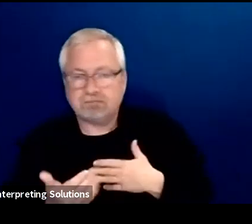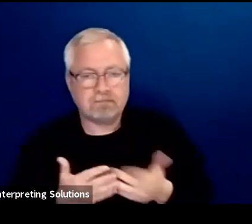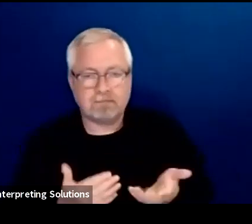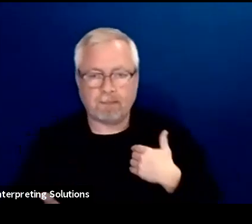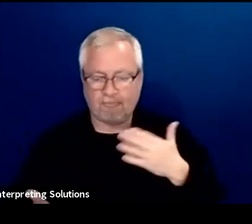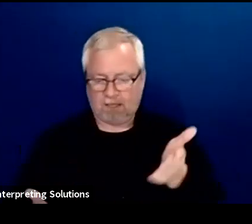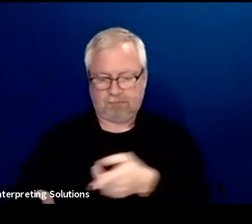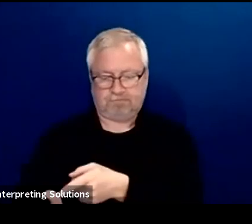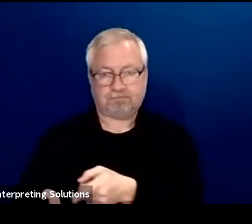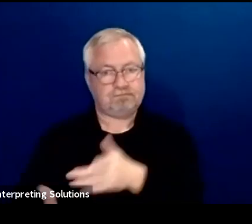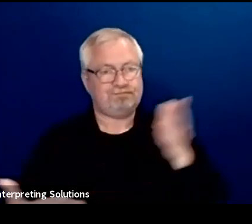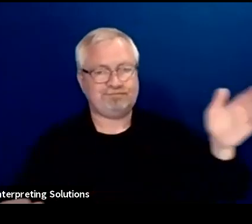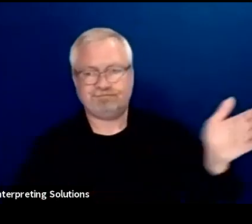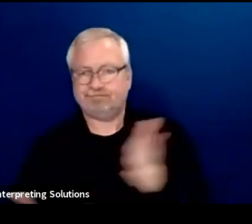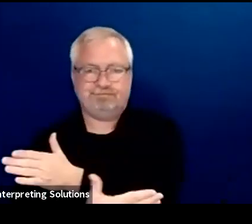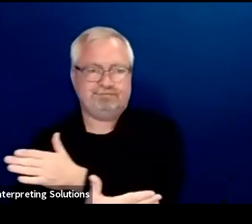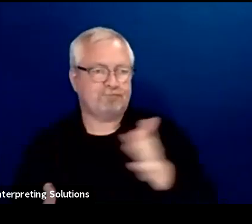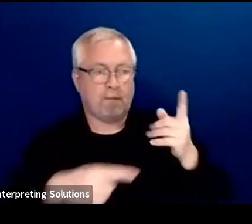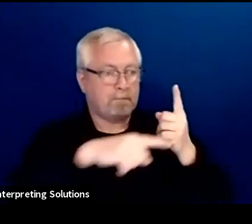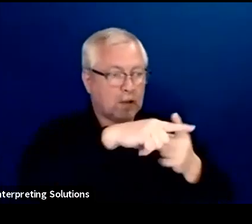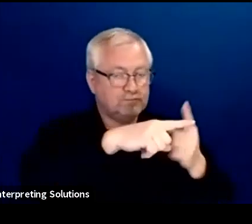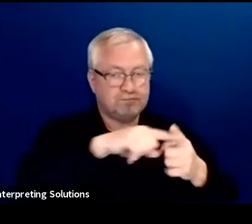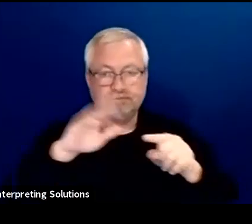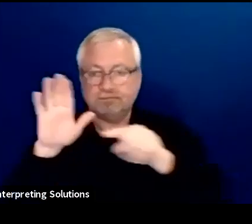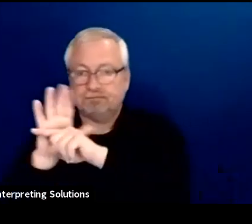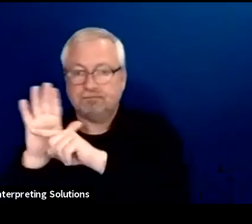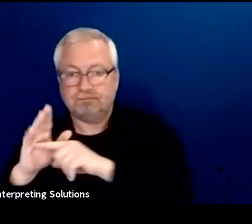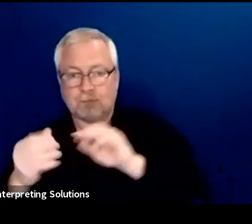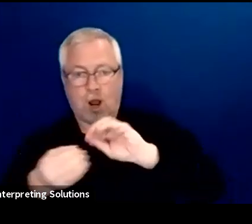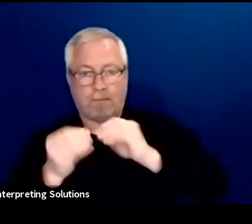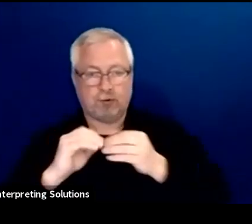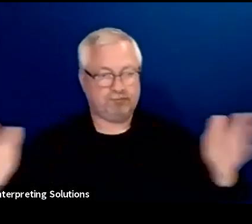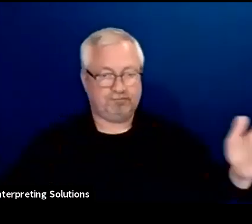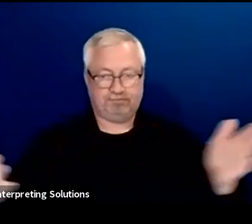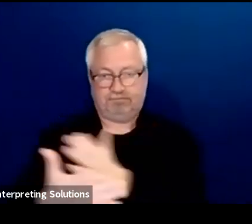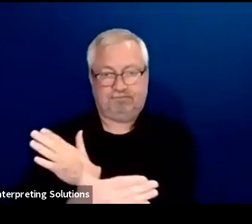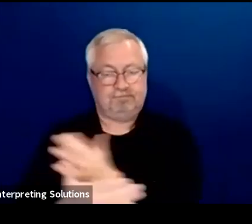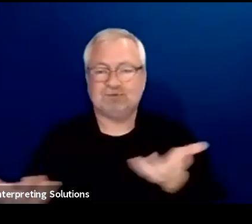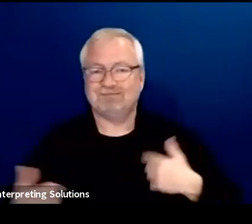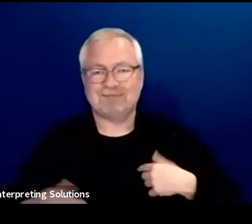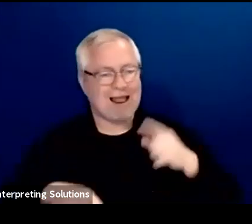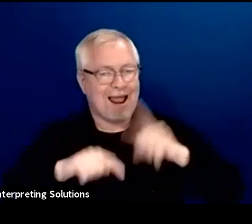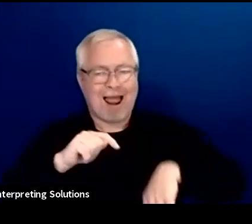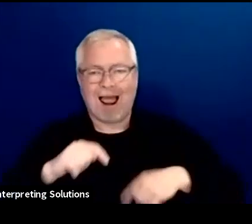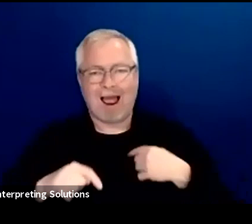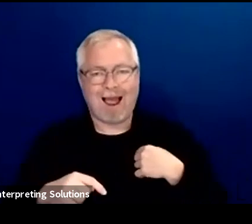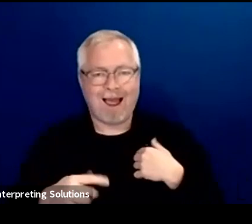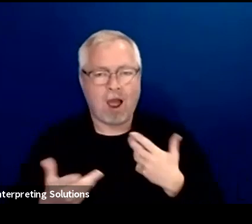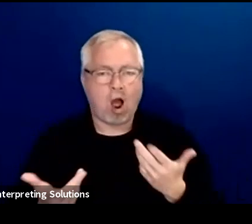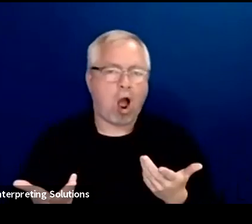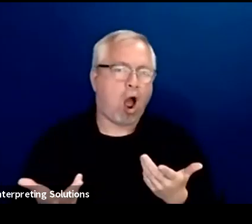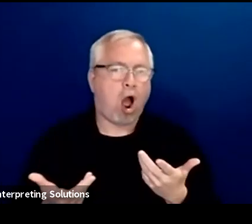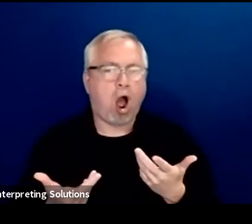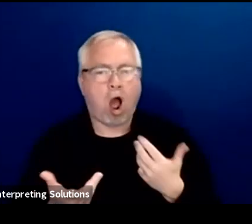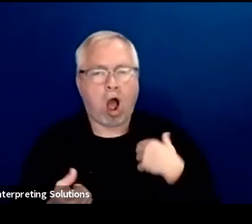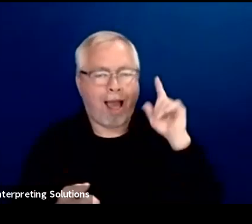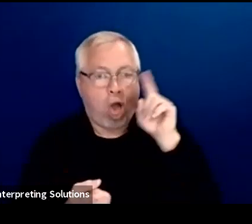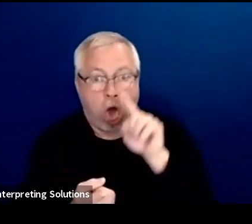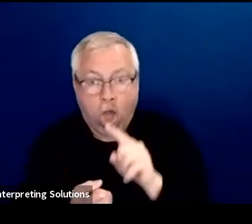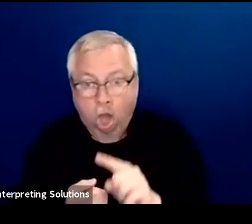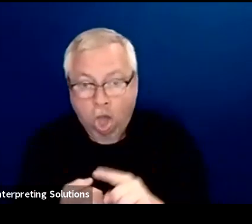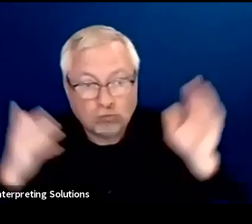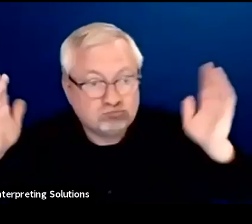side of it. I can't afford to be too short, and I can't afford to be too late. And trying to strike that balance, I still